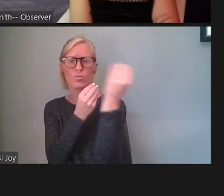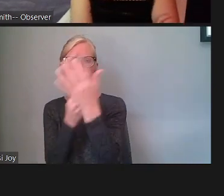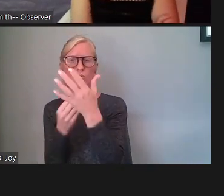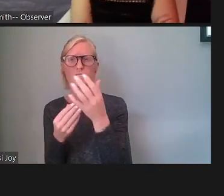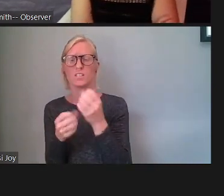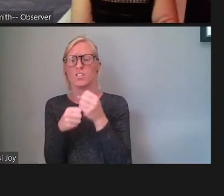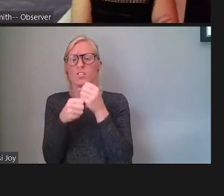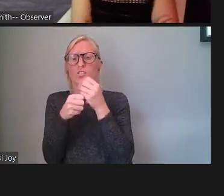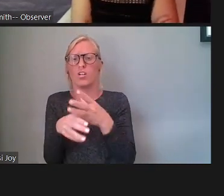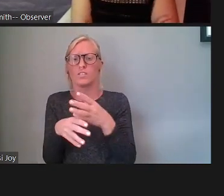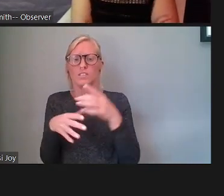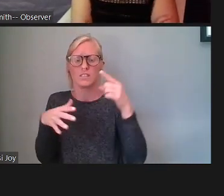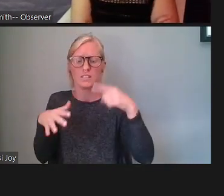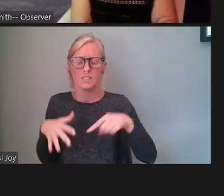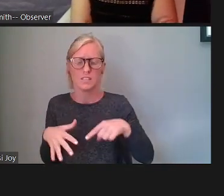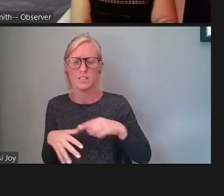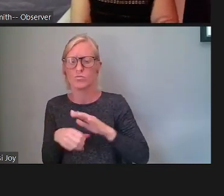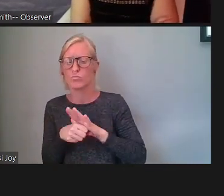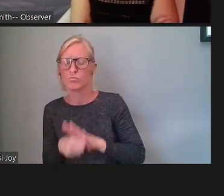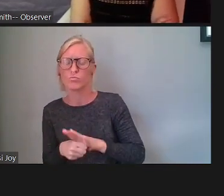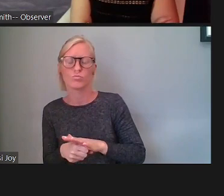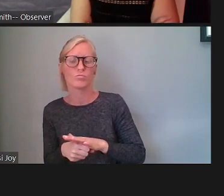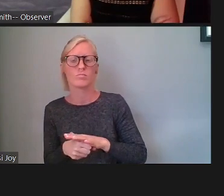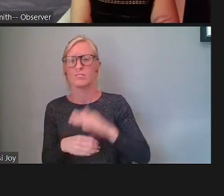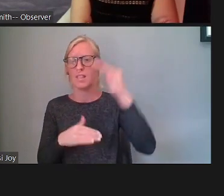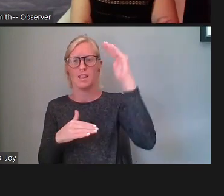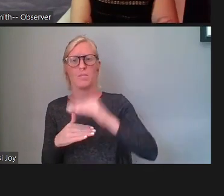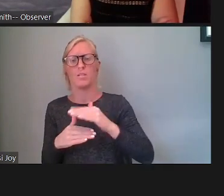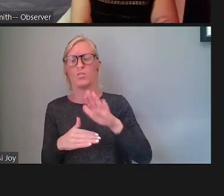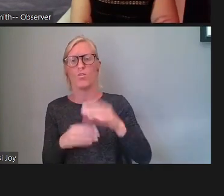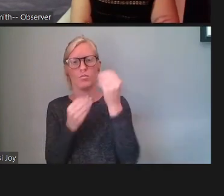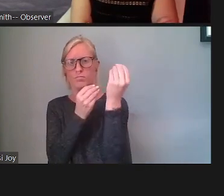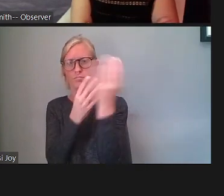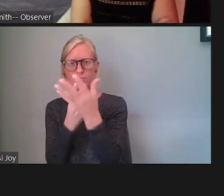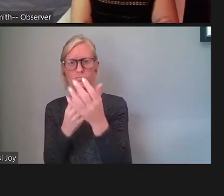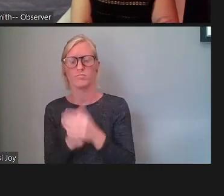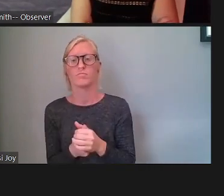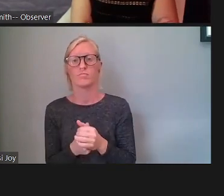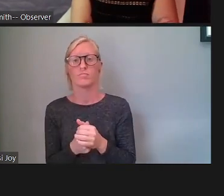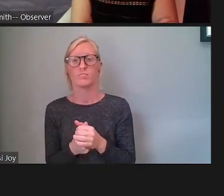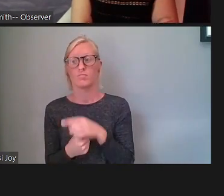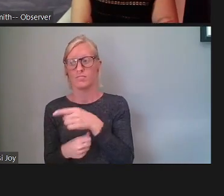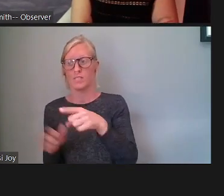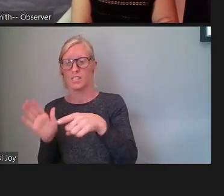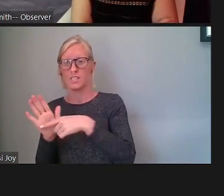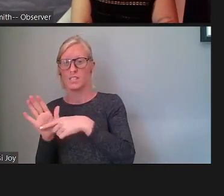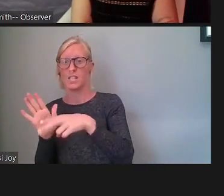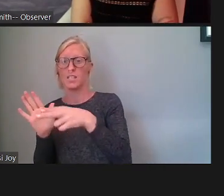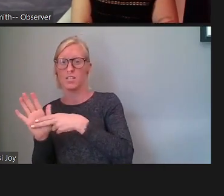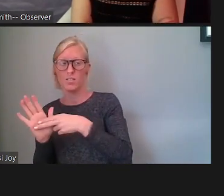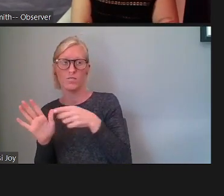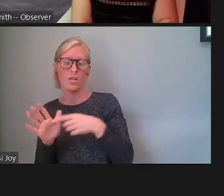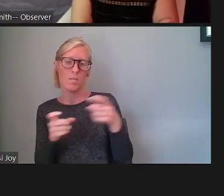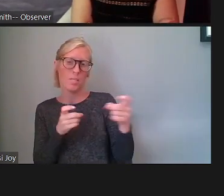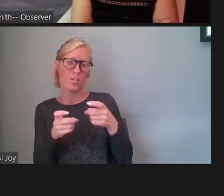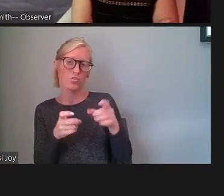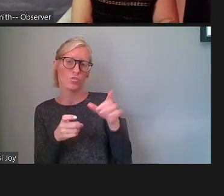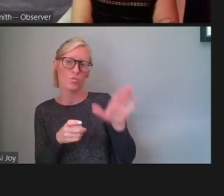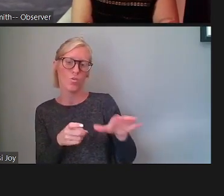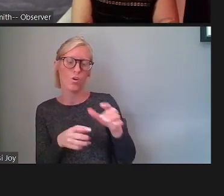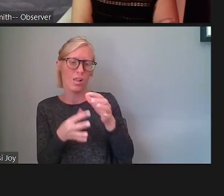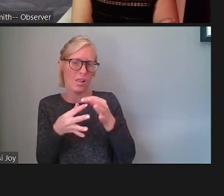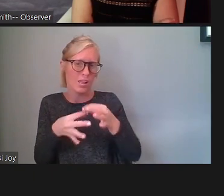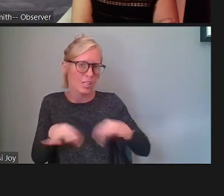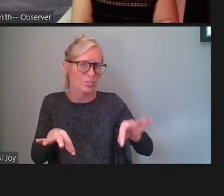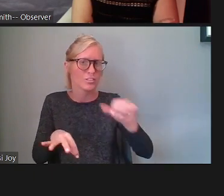important, but also to manage stigma, thinking about managing your language. So not using terms that